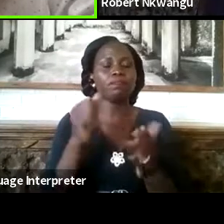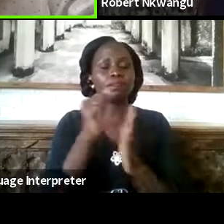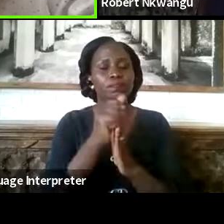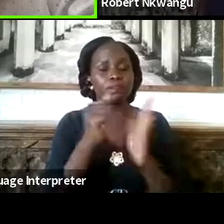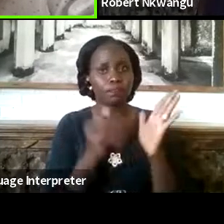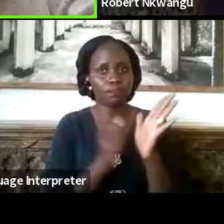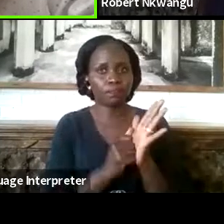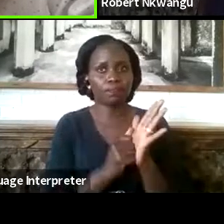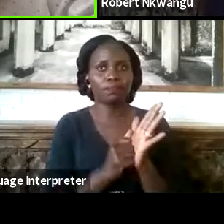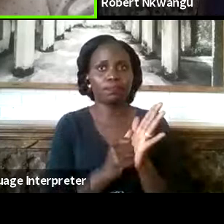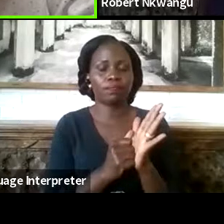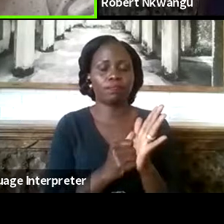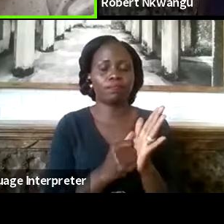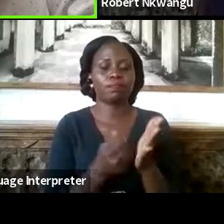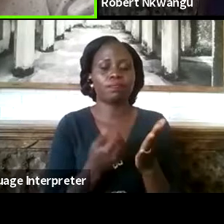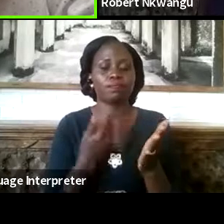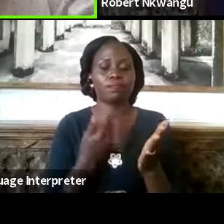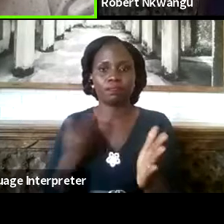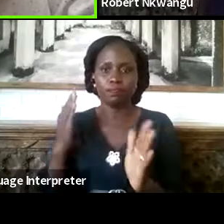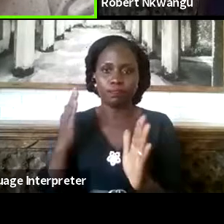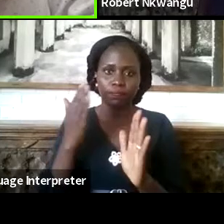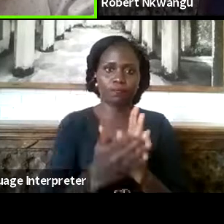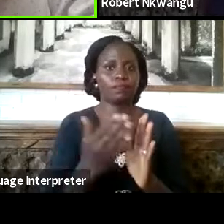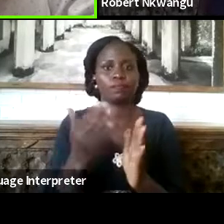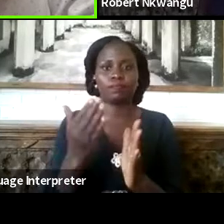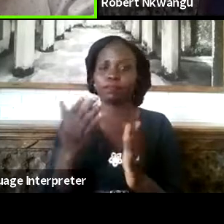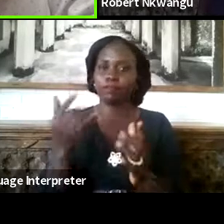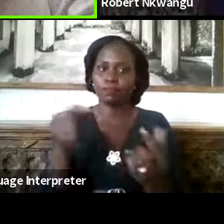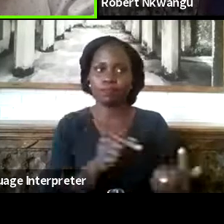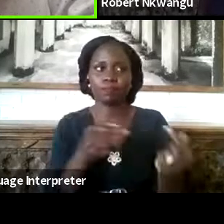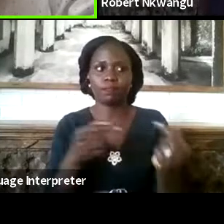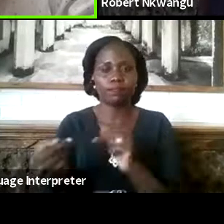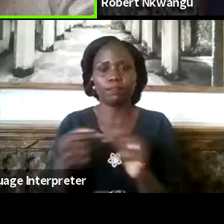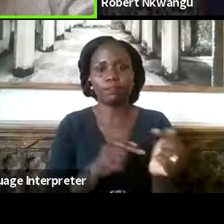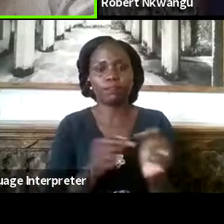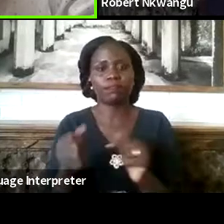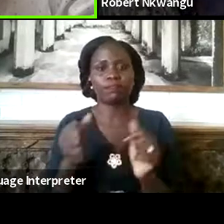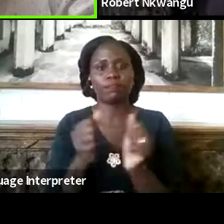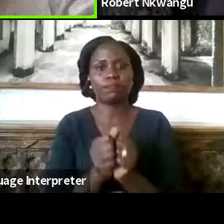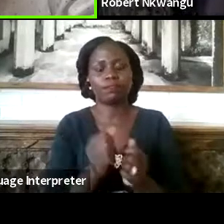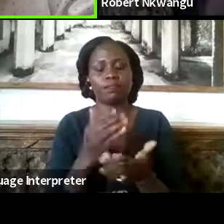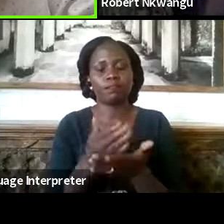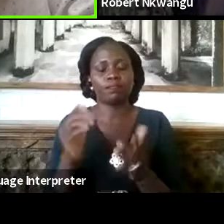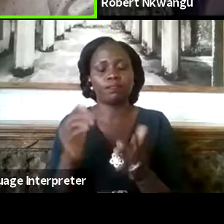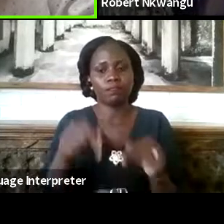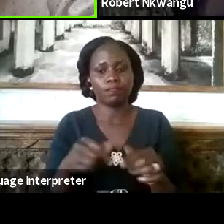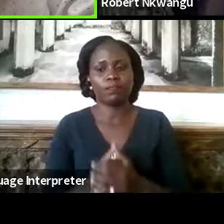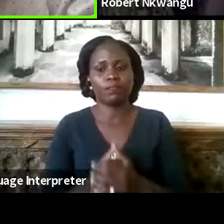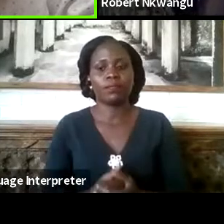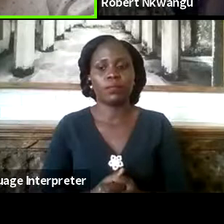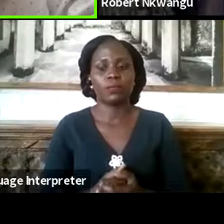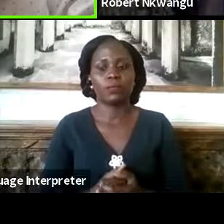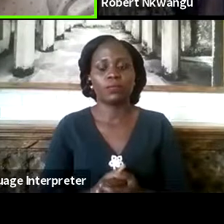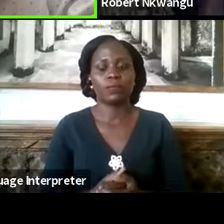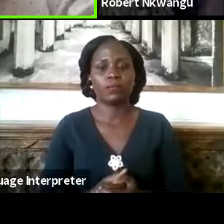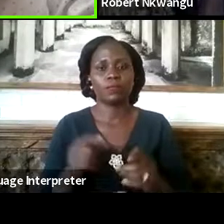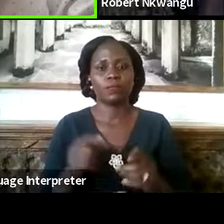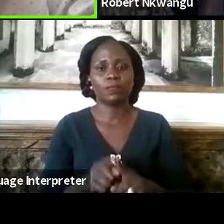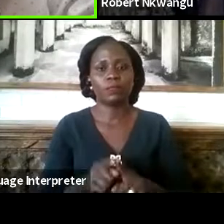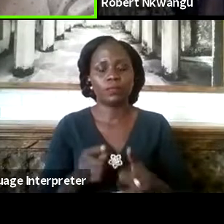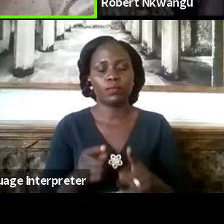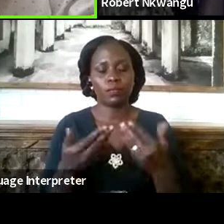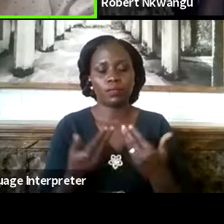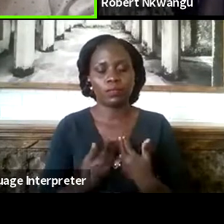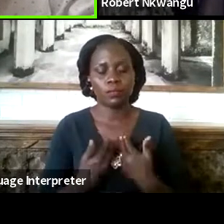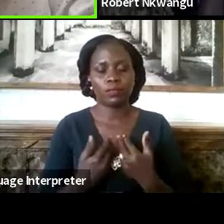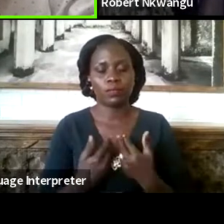direct, strict discussions with these platforms. Of course, they have a very strong